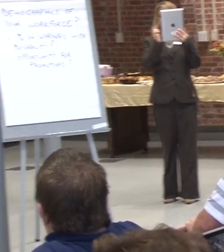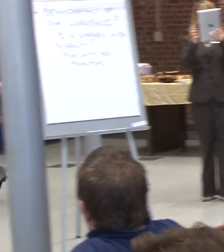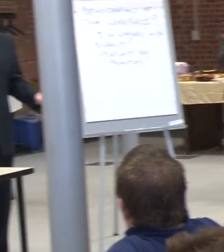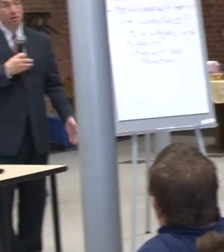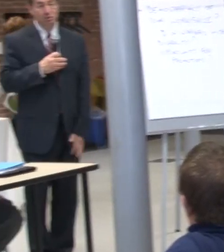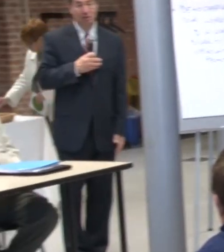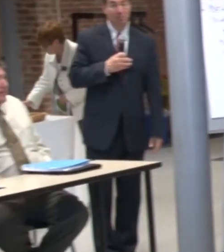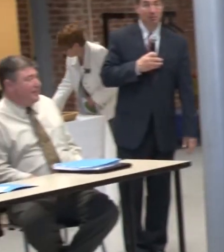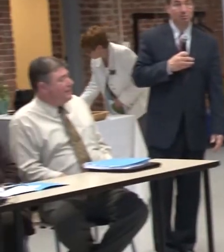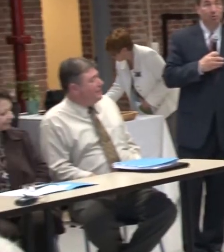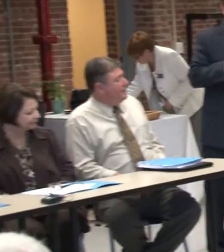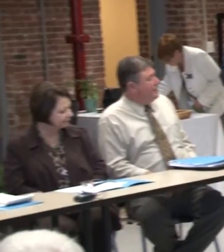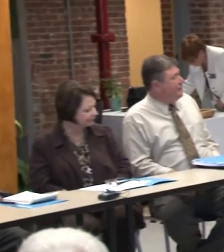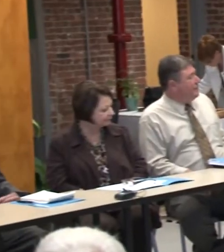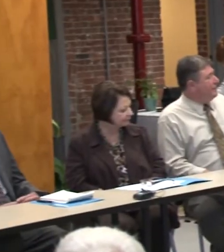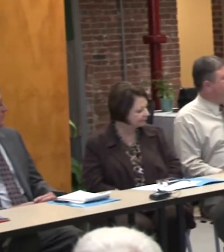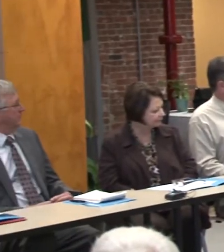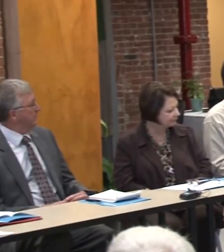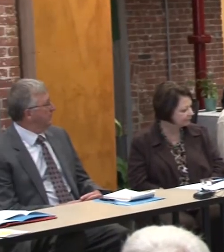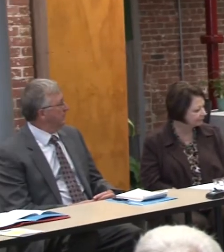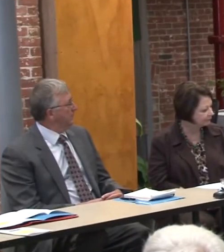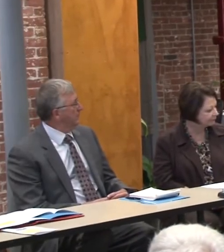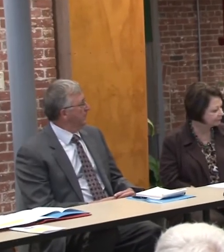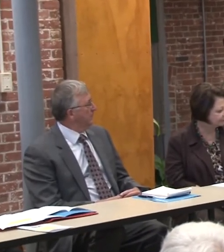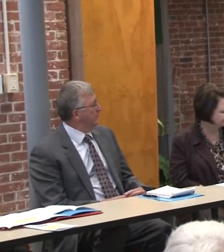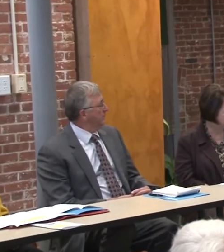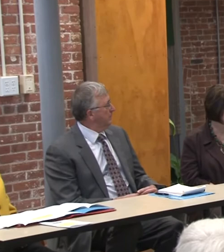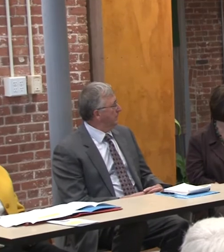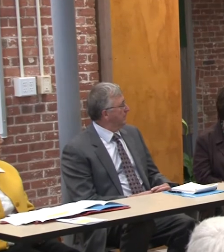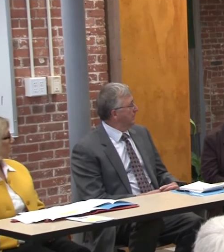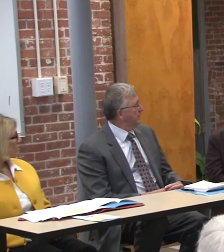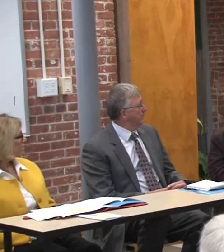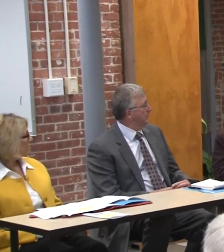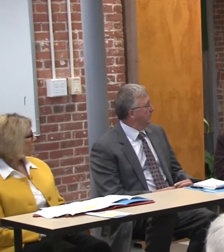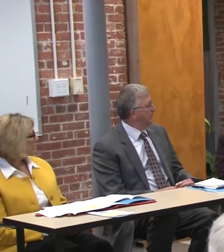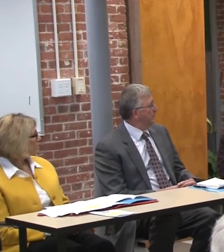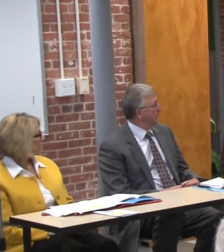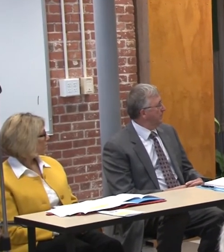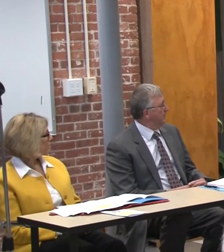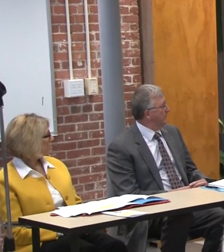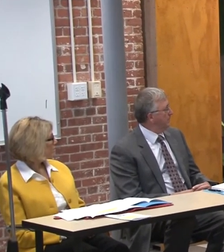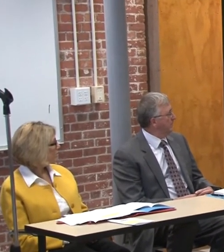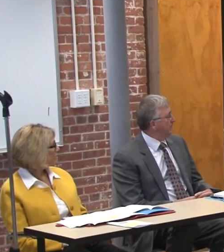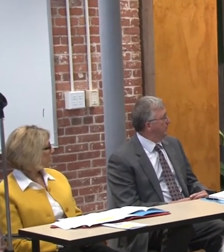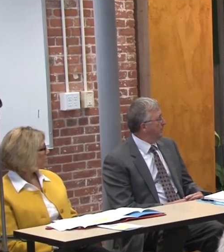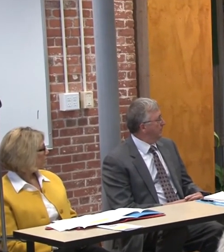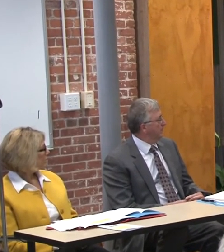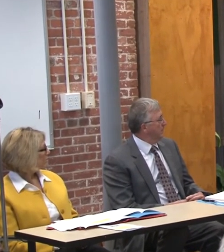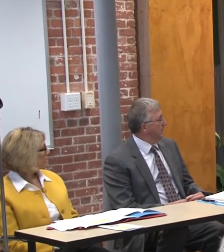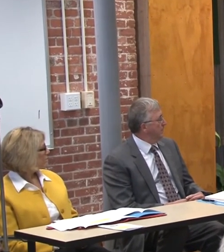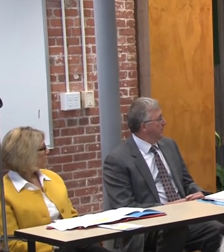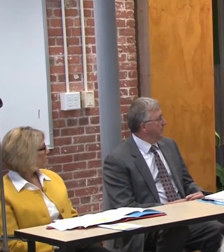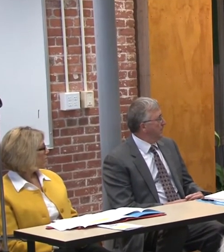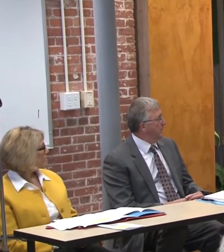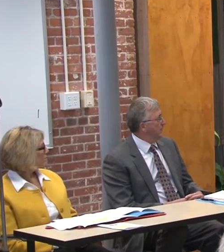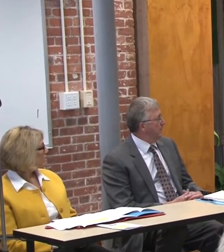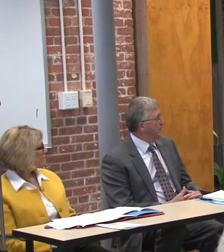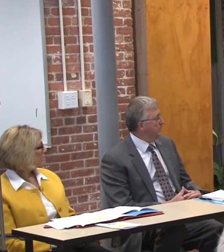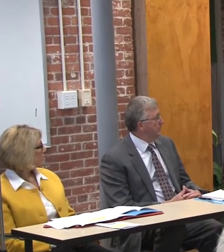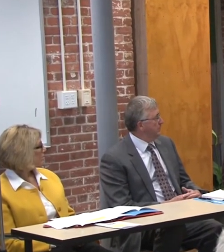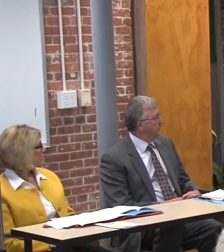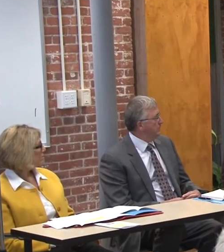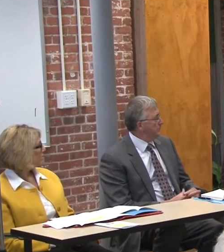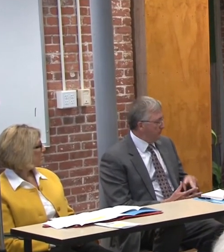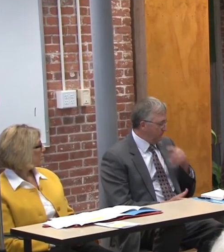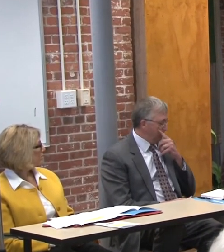I think certainly shows the commitment to programs like this and state-funded initiatives for this type of employment work. So the next question, you know, we